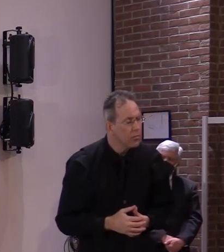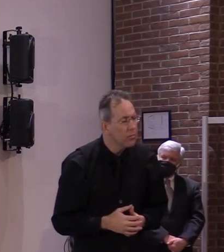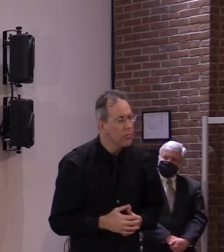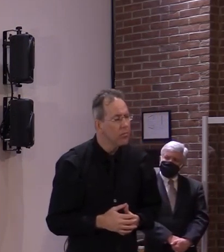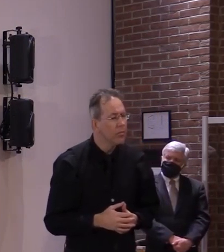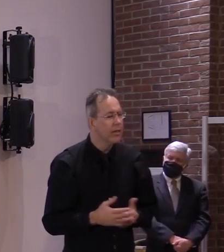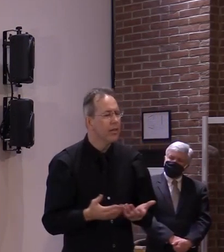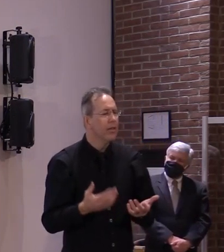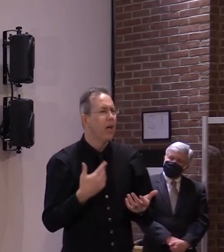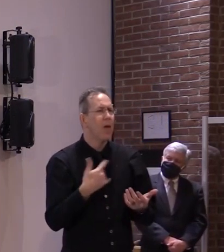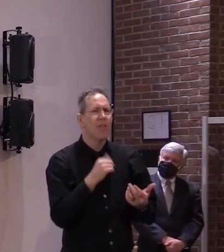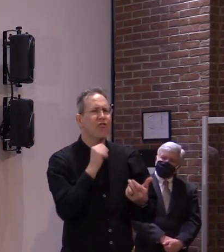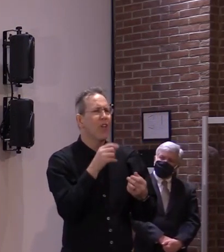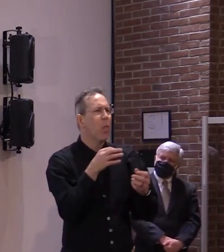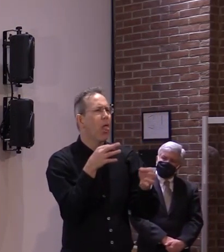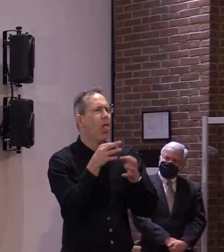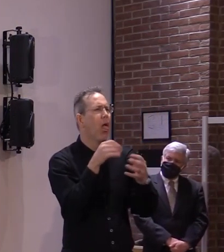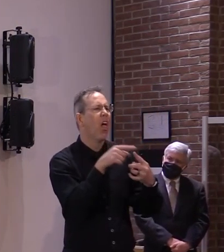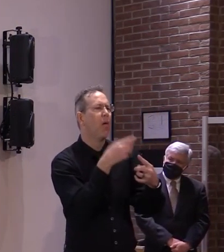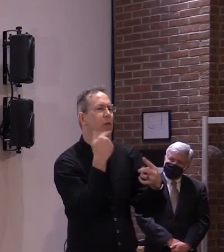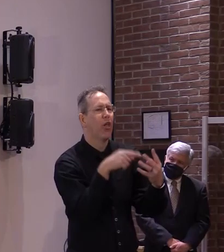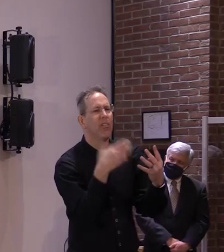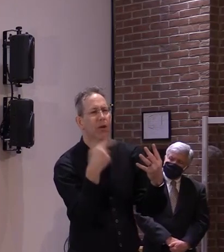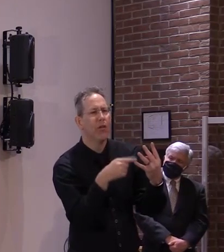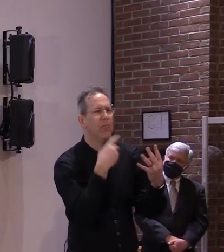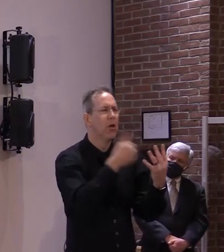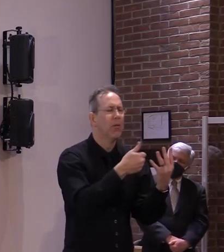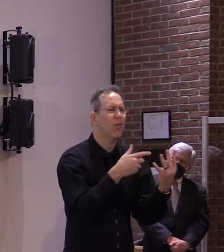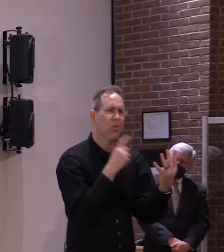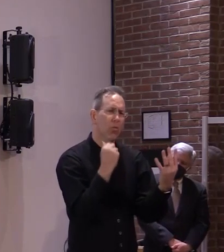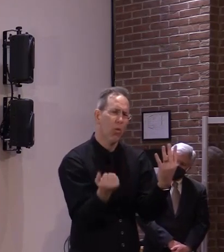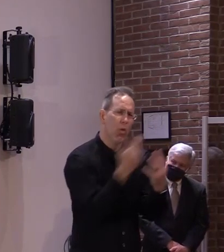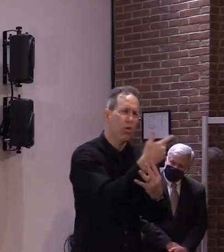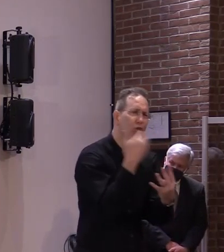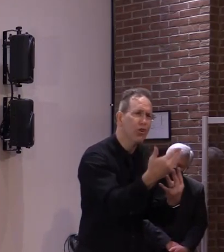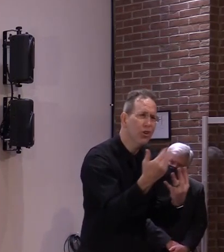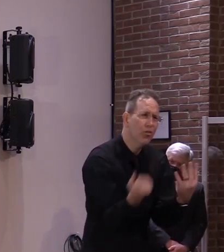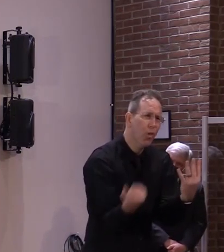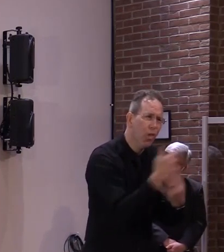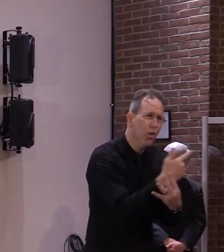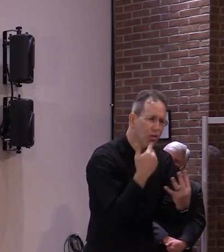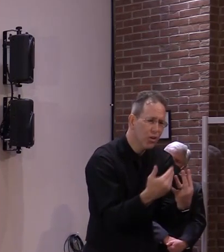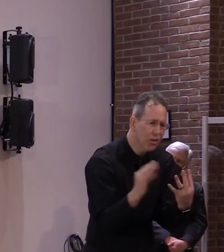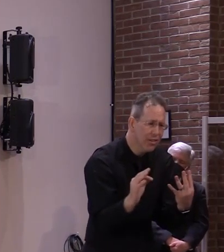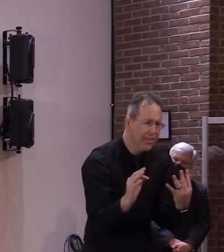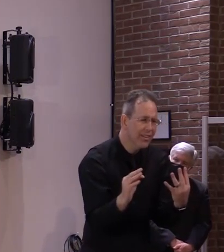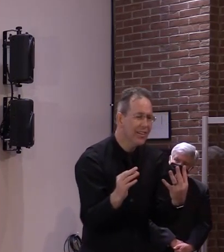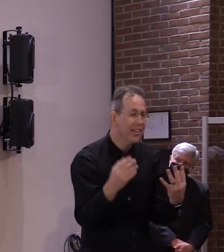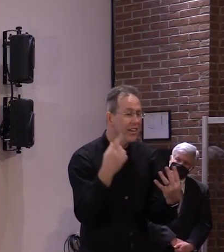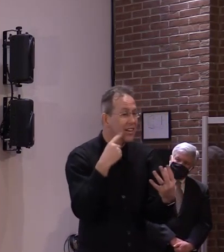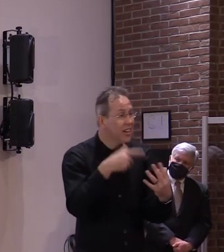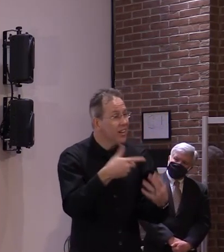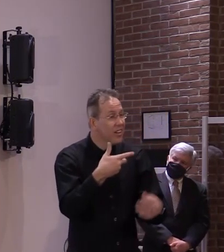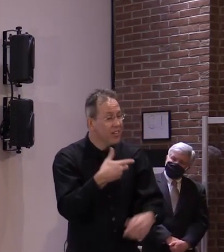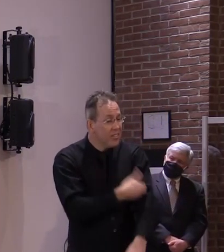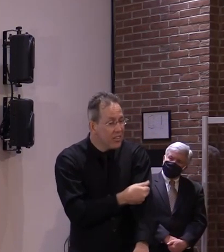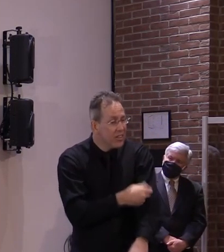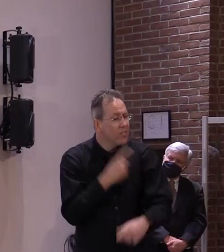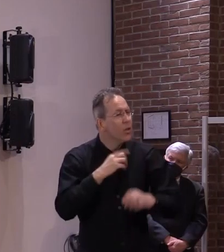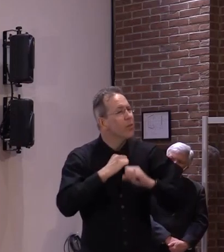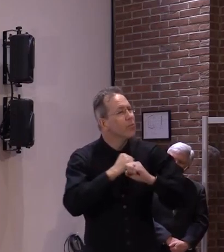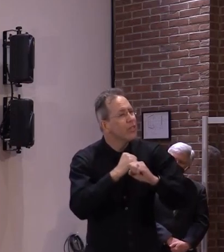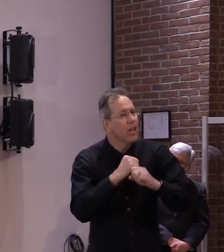place to protect you? So that's sort of the bottom line in that regard. We'll, of course, be